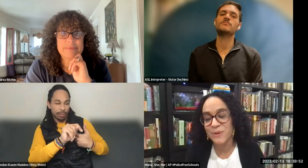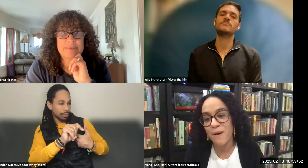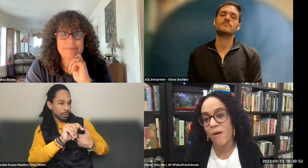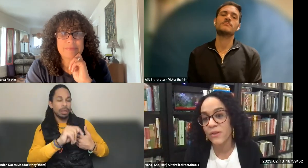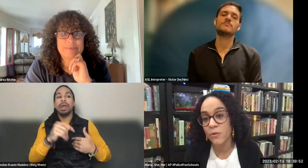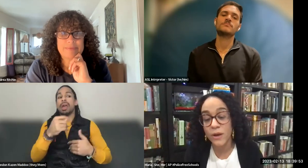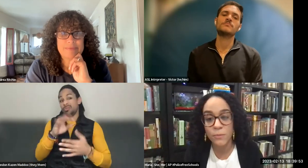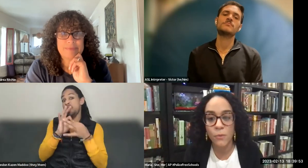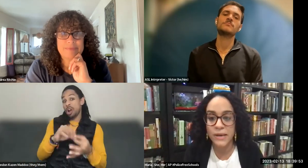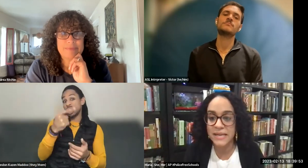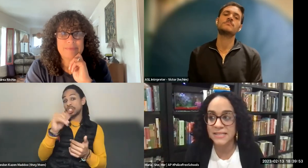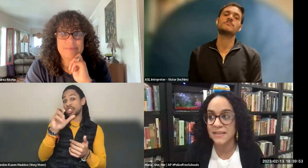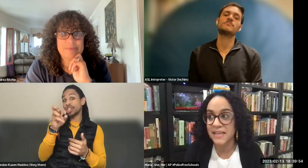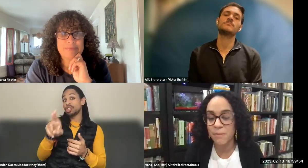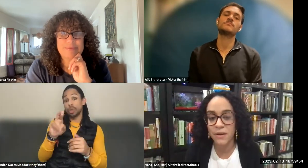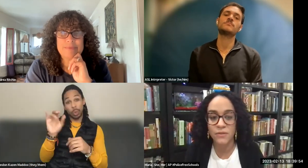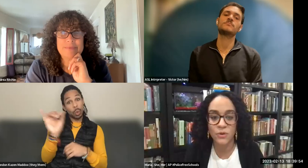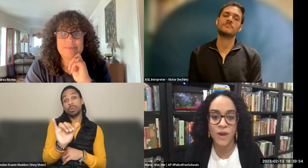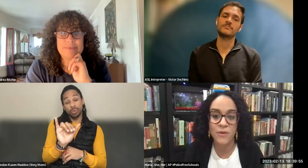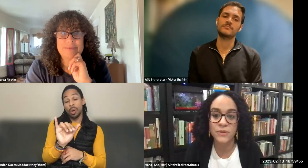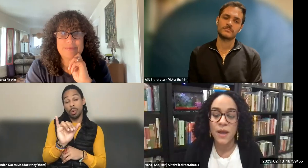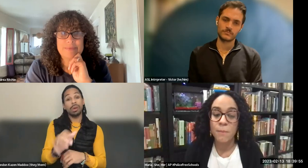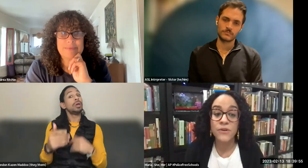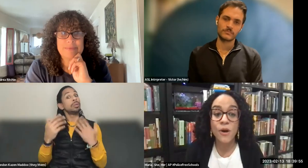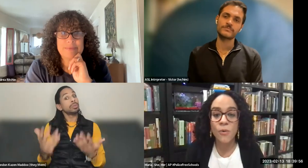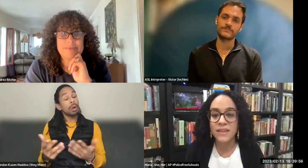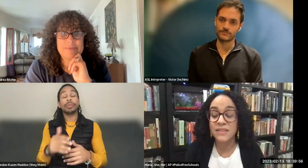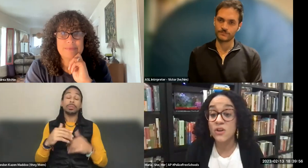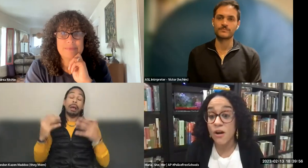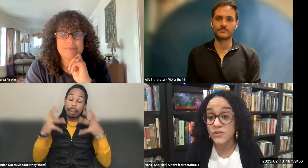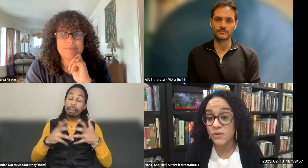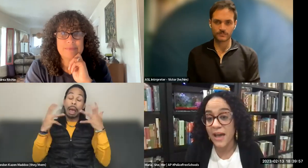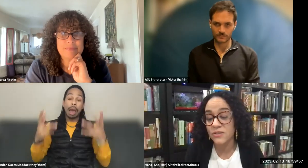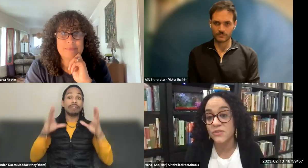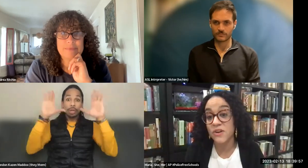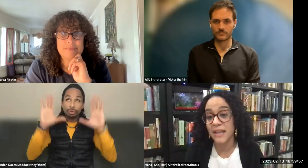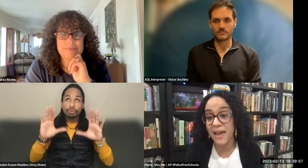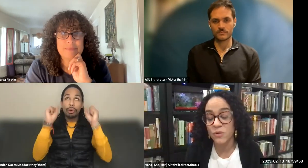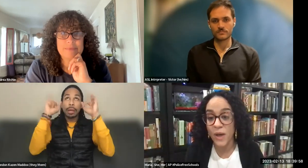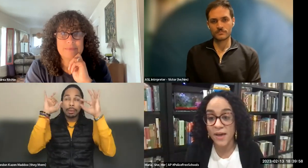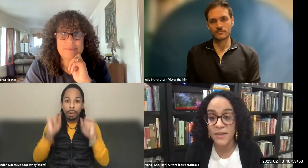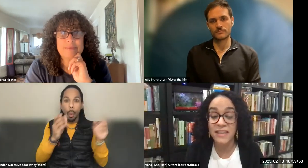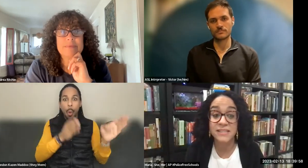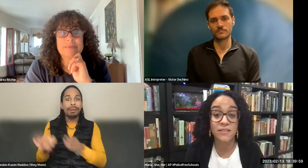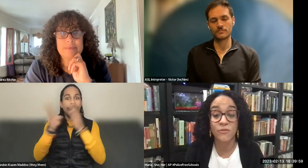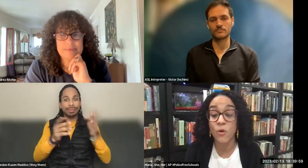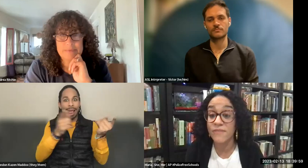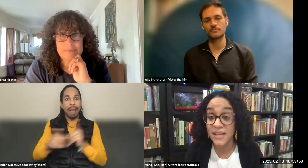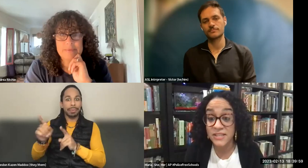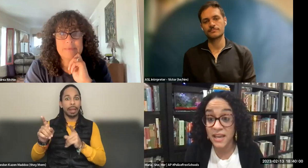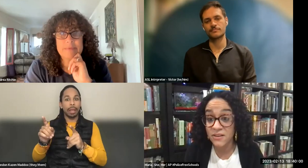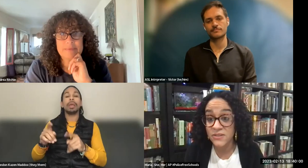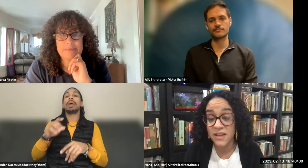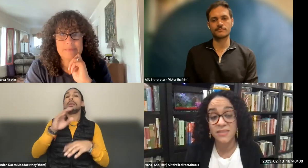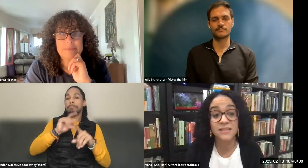a little bit about all the incredible organizing that's happening on the ground, but know that these carceral actors are alive and well, and they take the form